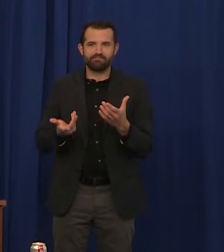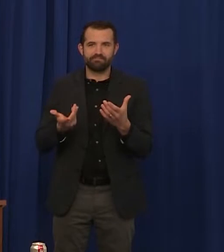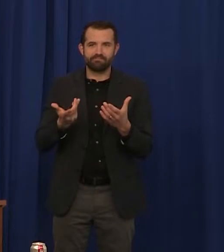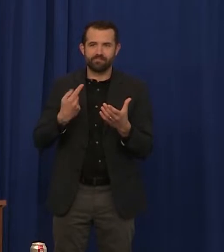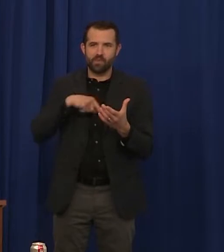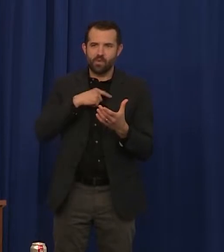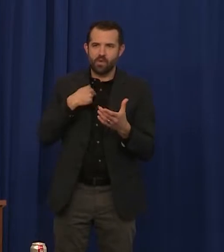now shouldering that loss.